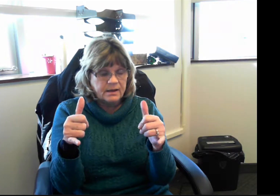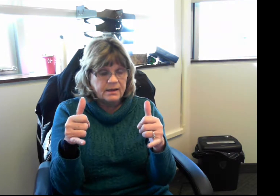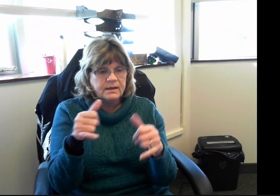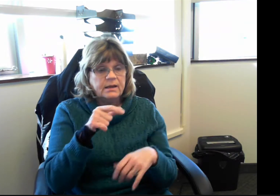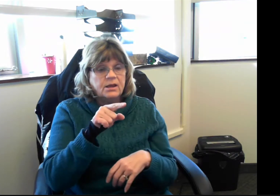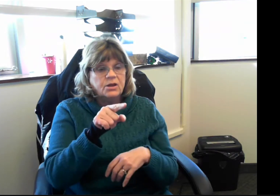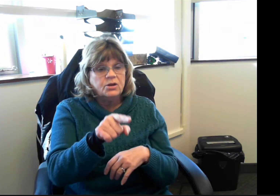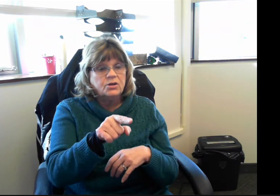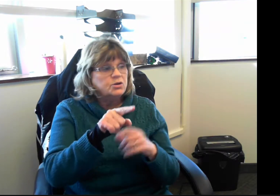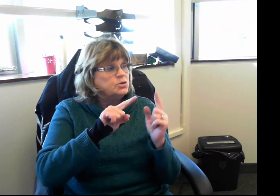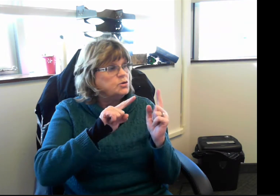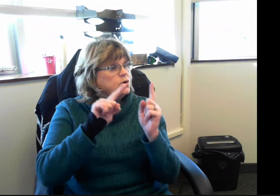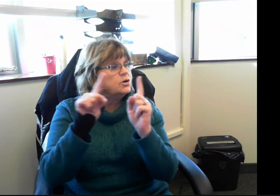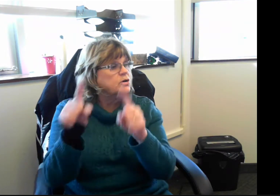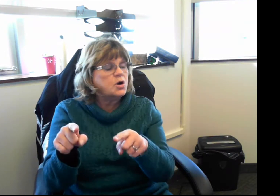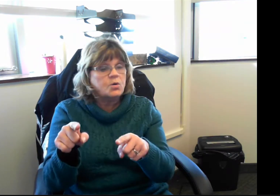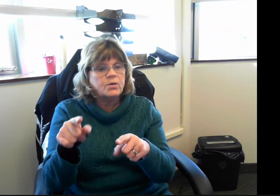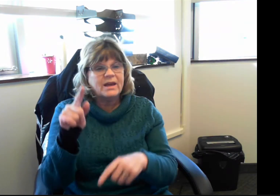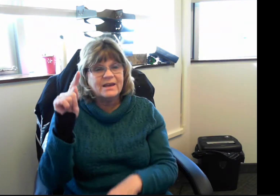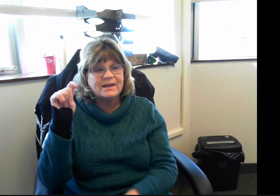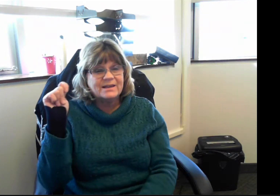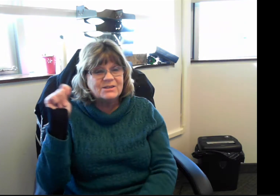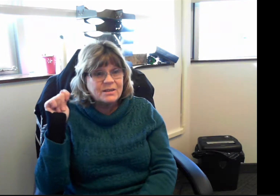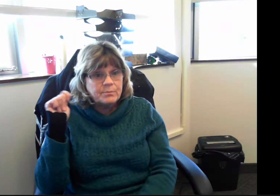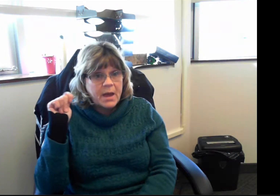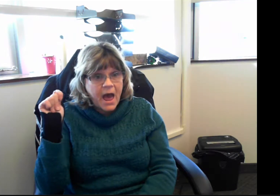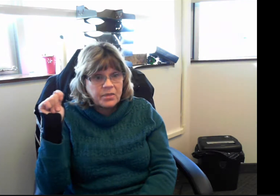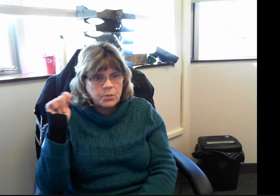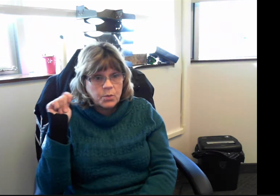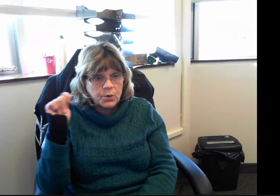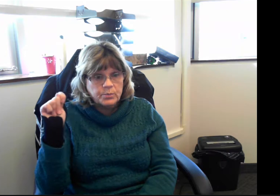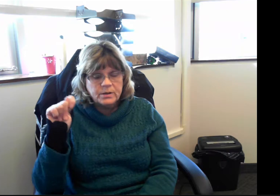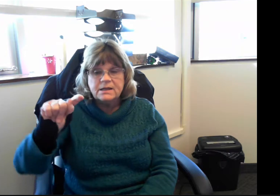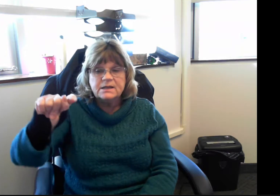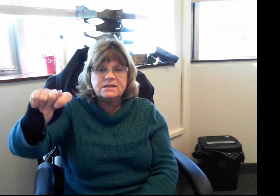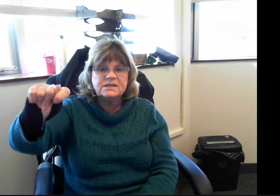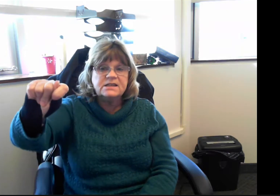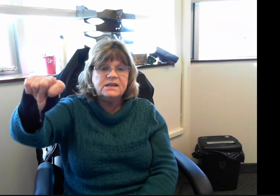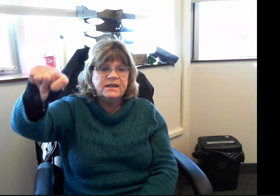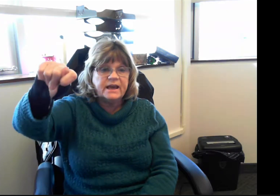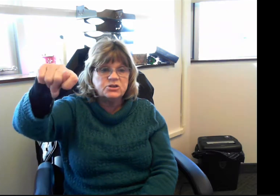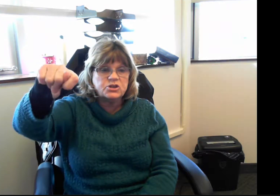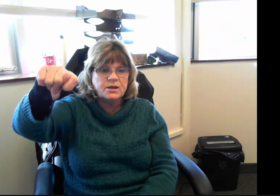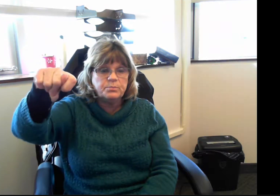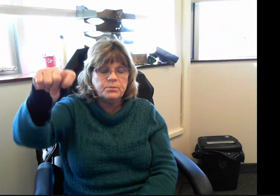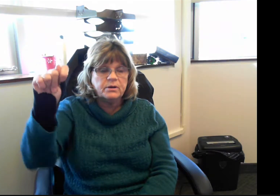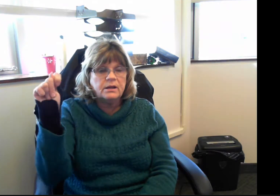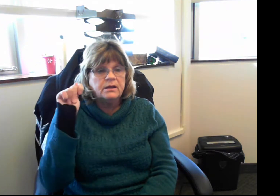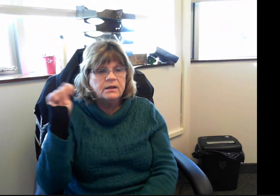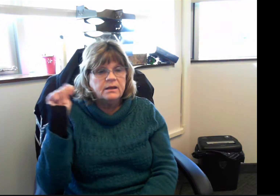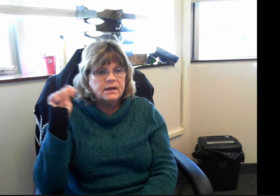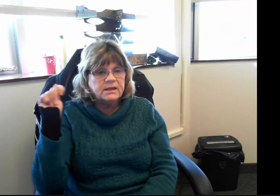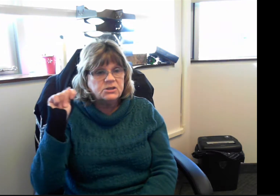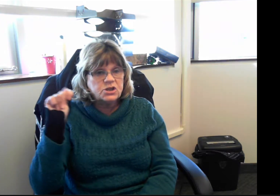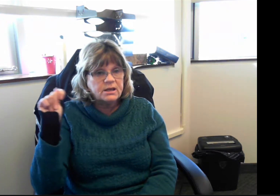Okay, you're going to the bathroom. It's a T hand shape and it's